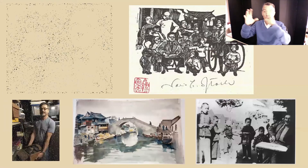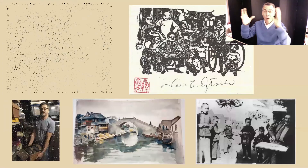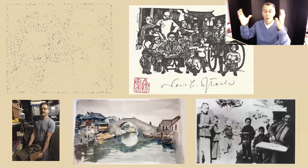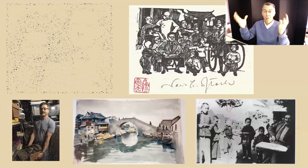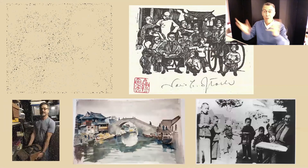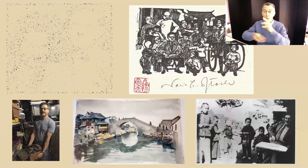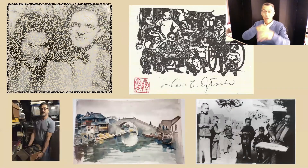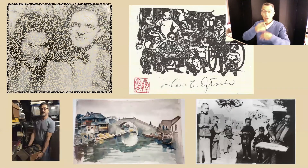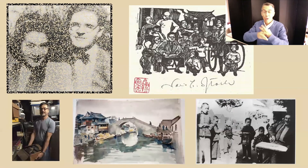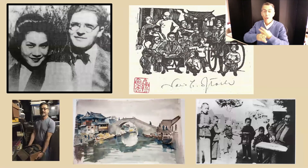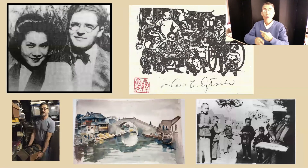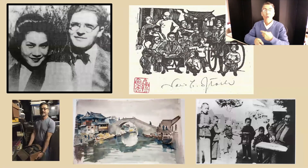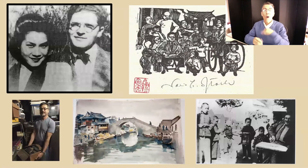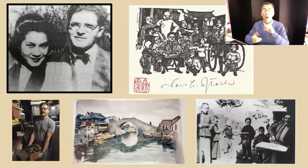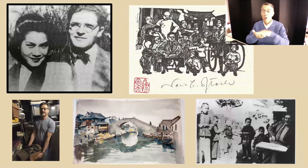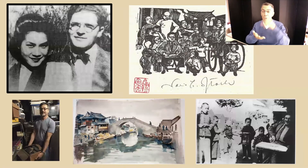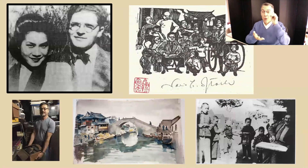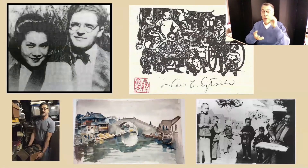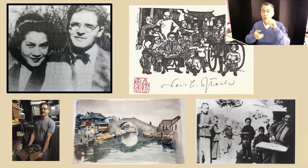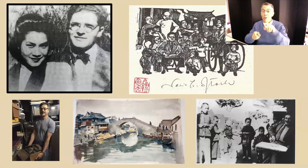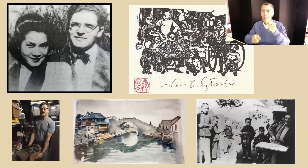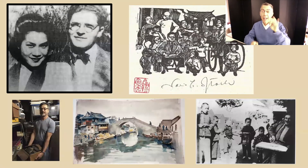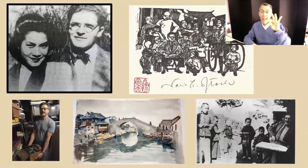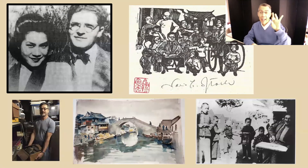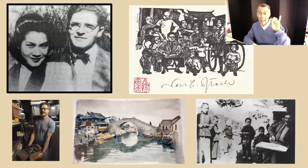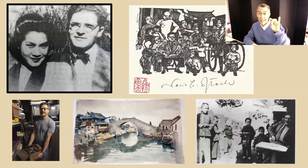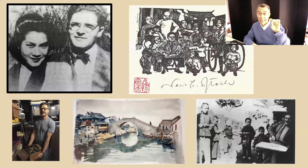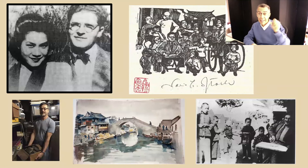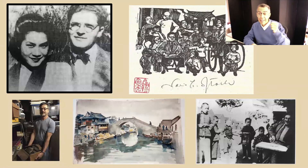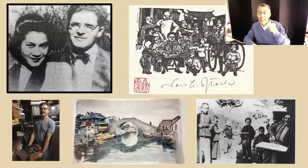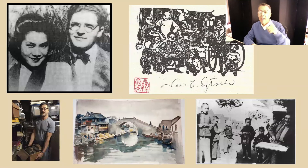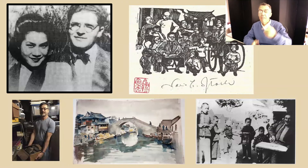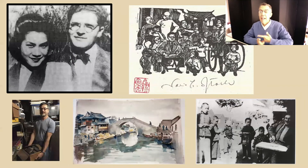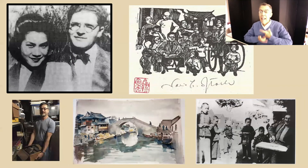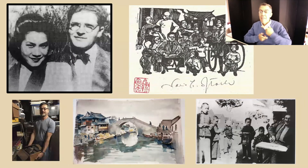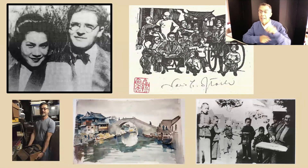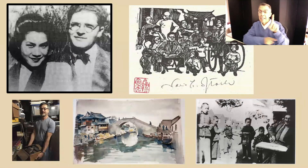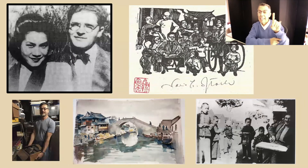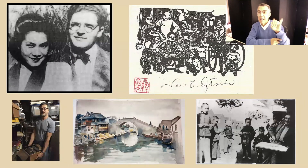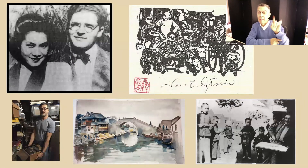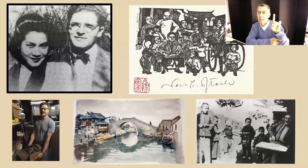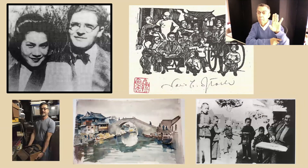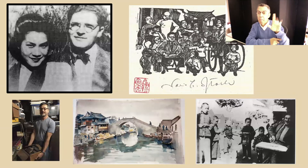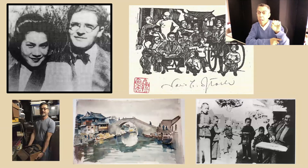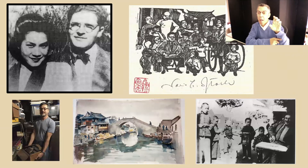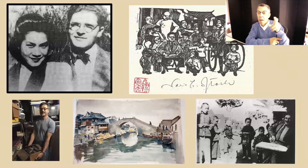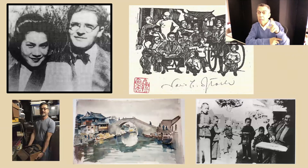We also learned in the 1980s of the life of David Bloch, deaf artist who had been